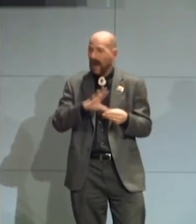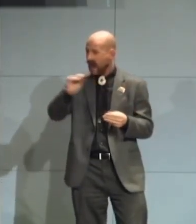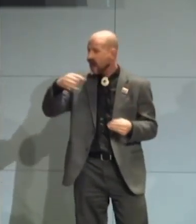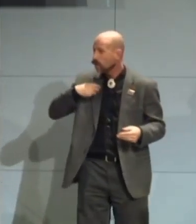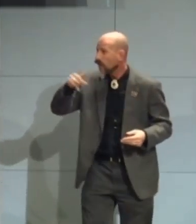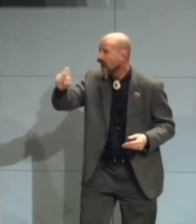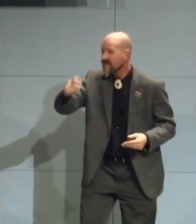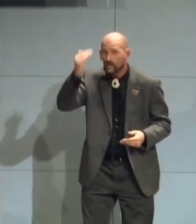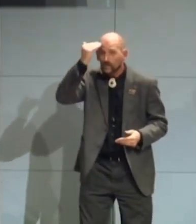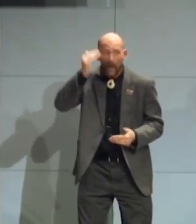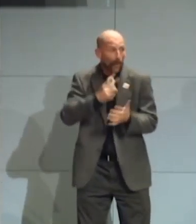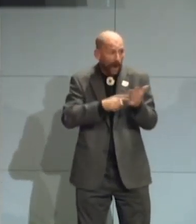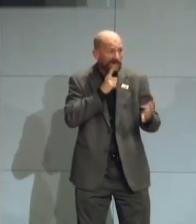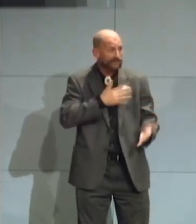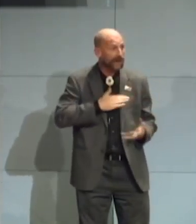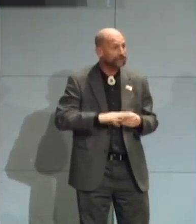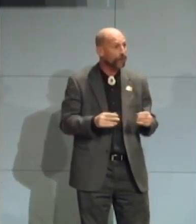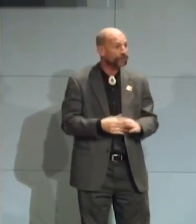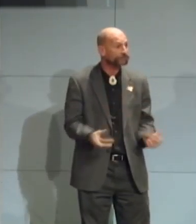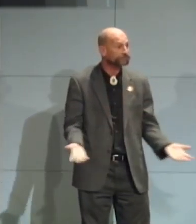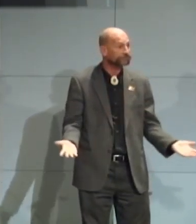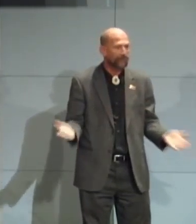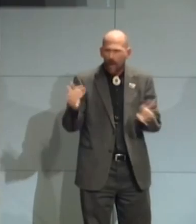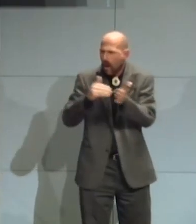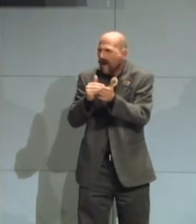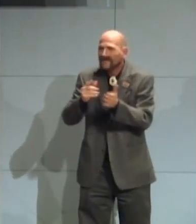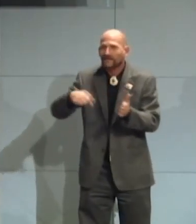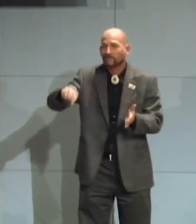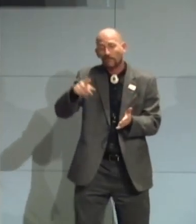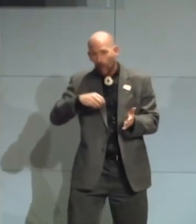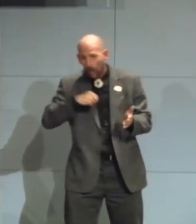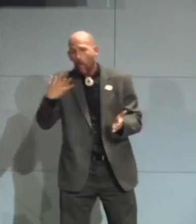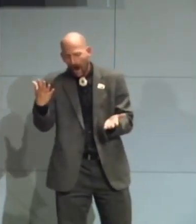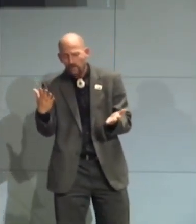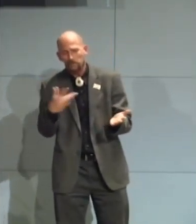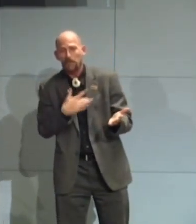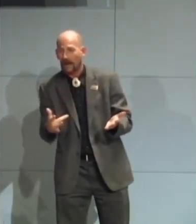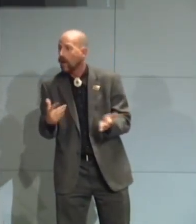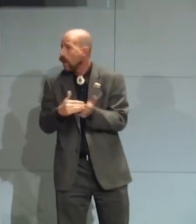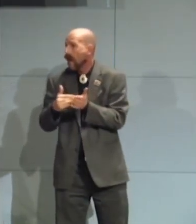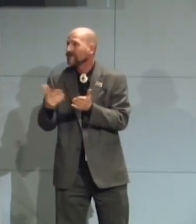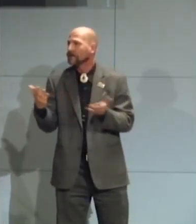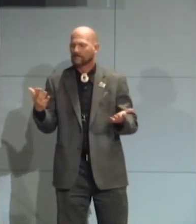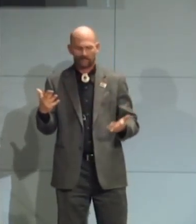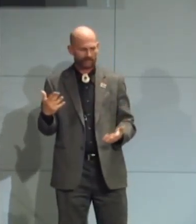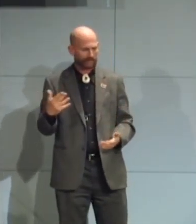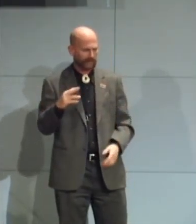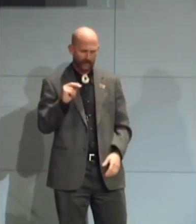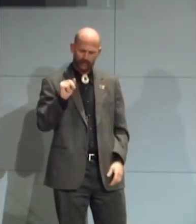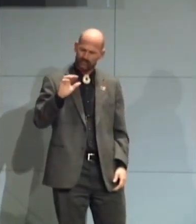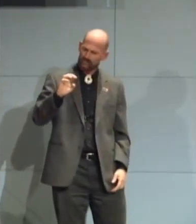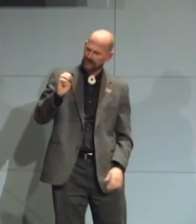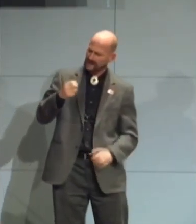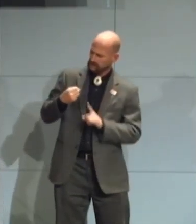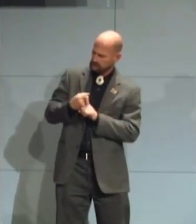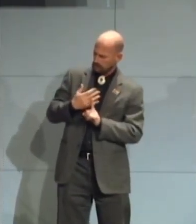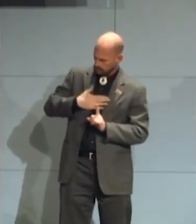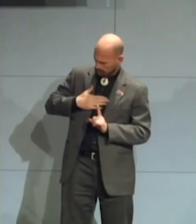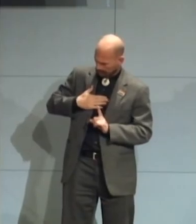my white privilege as a white person who doesn't have to know much about enslavement, but as a hearing person who need not know anything in